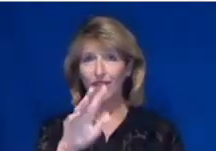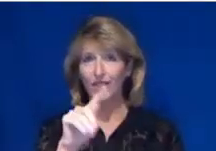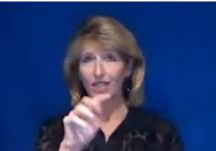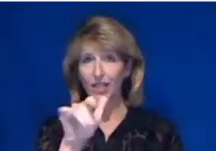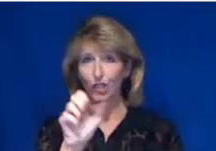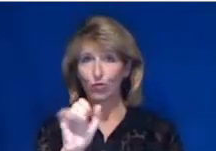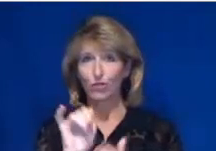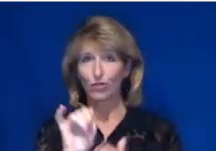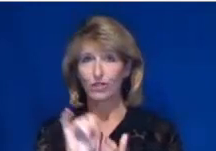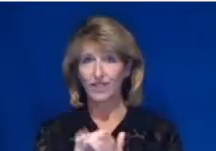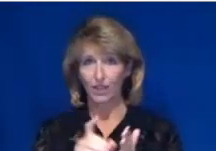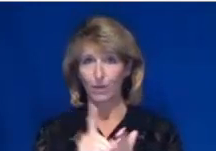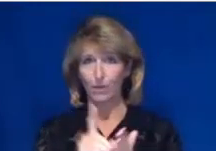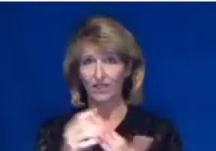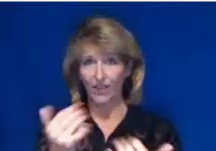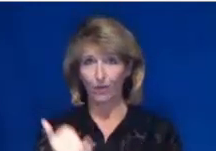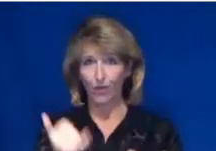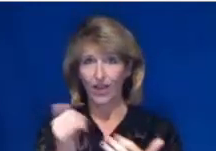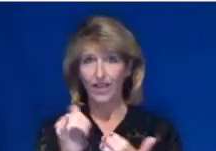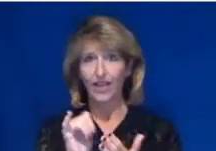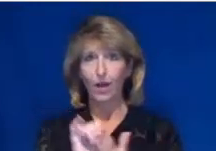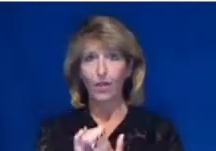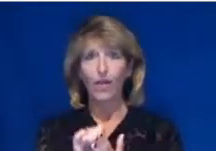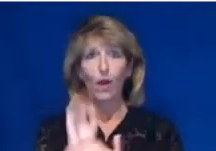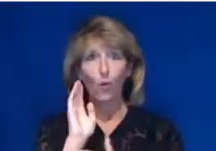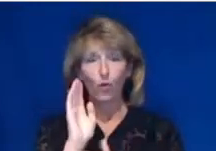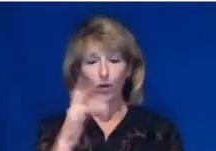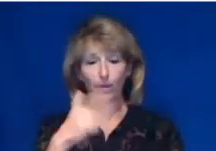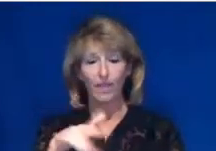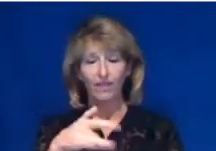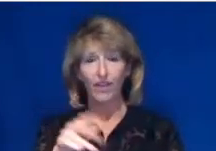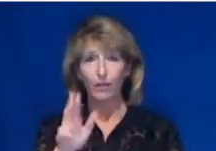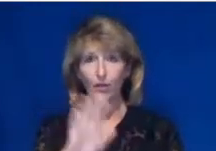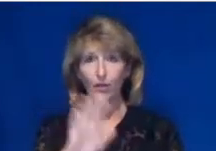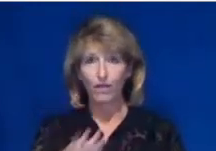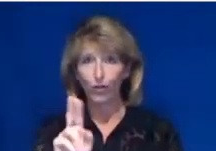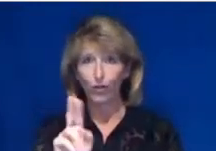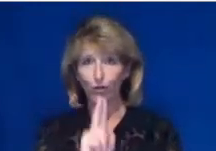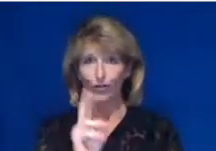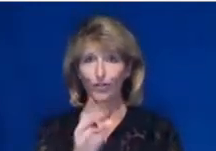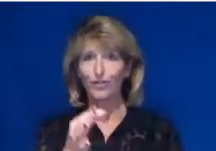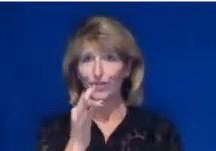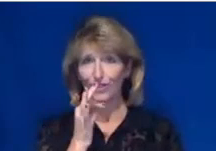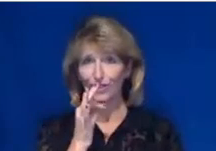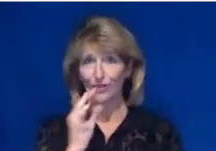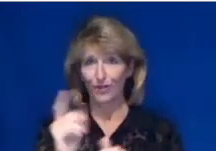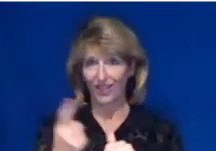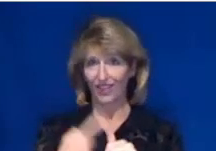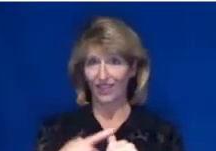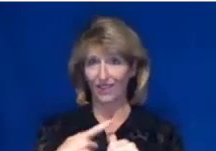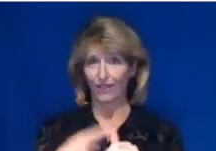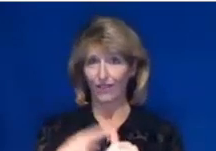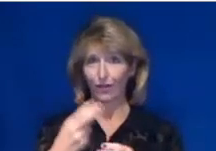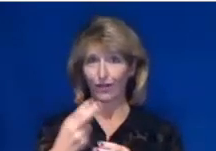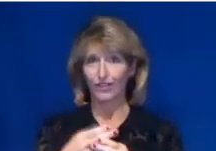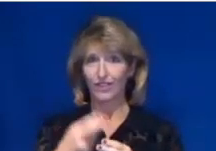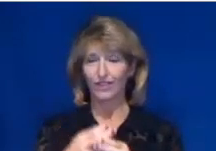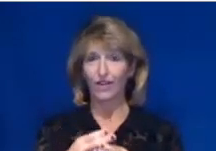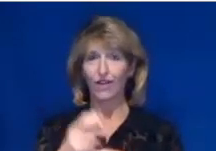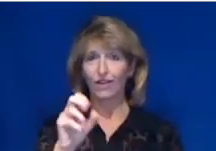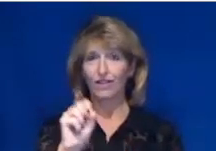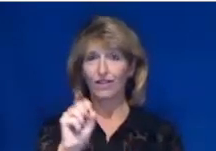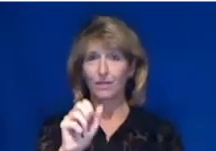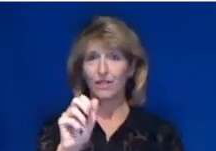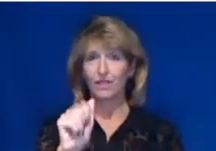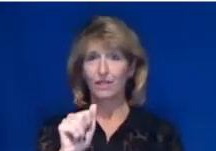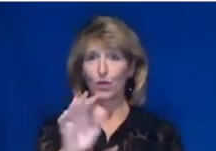ASL screening tools for substance abuse. They're currently being developed, and they will be available